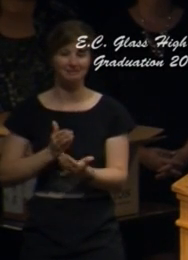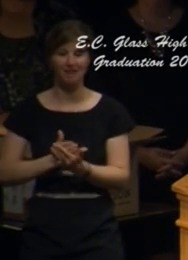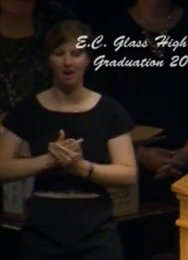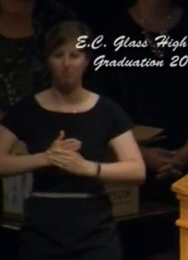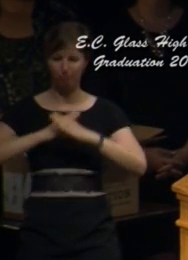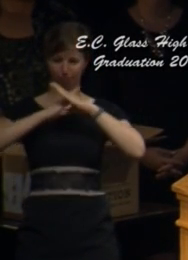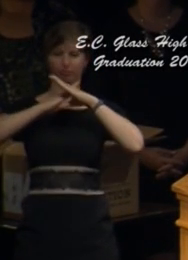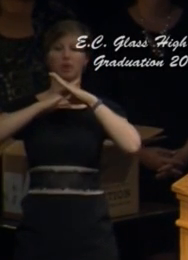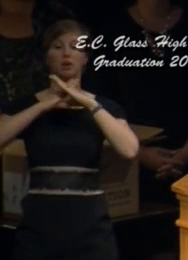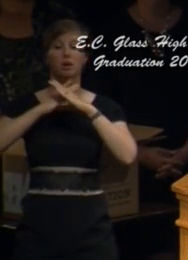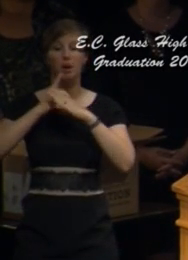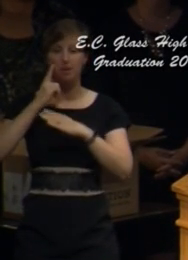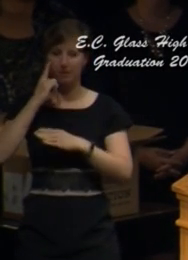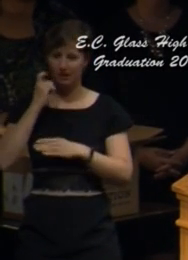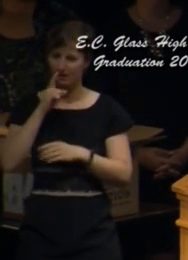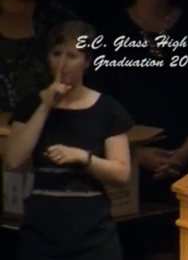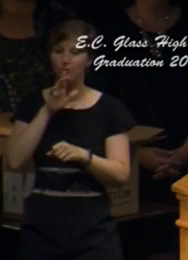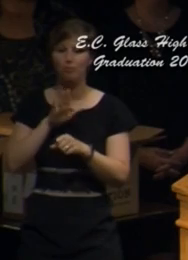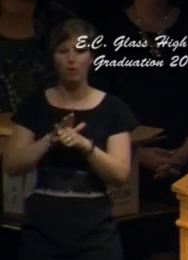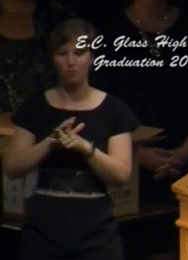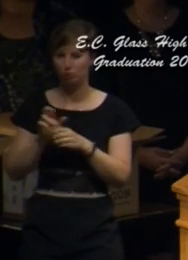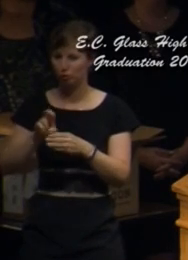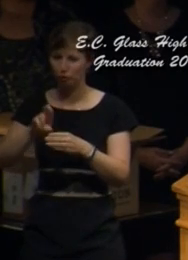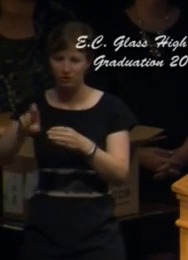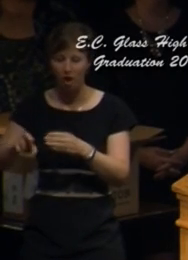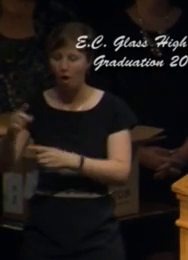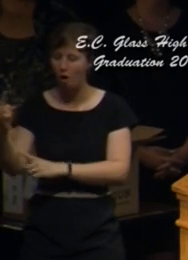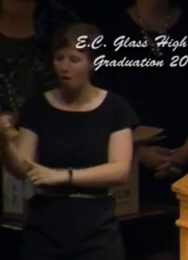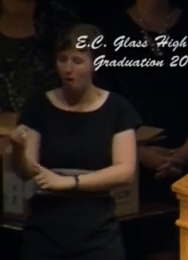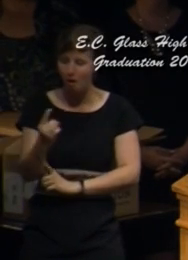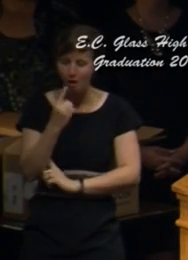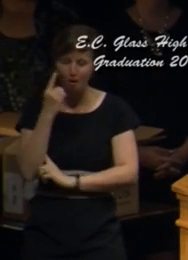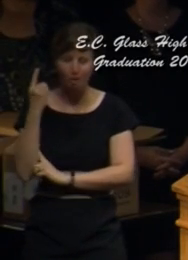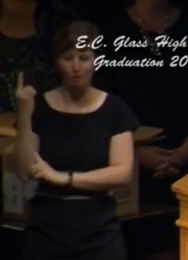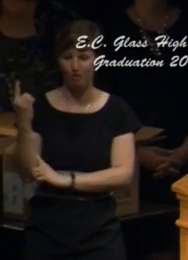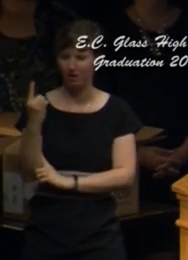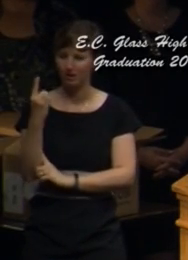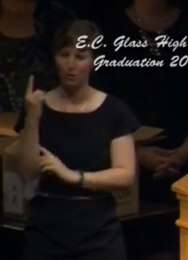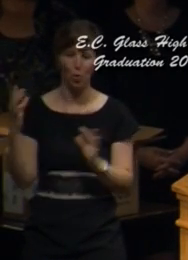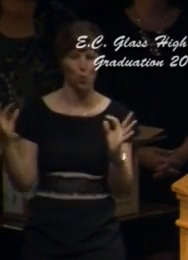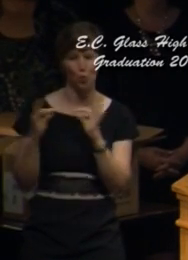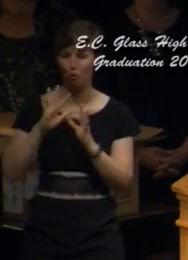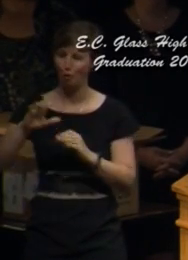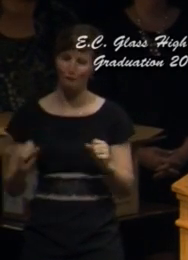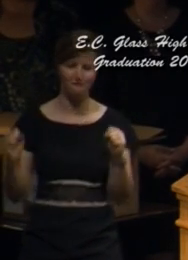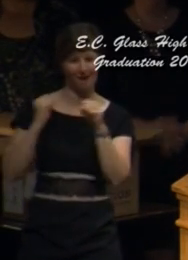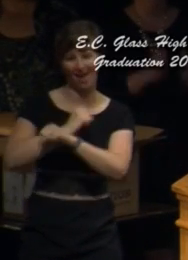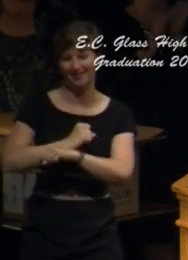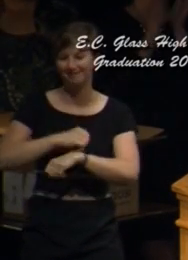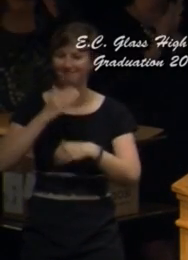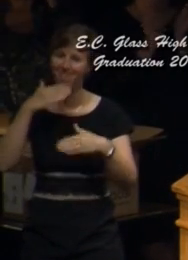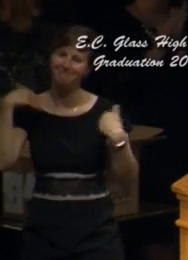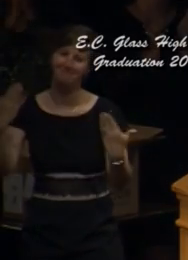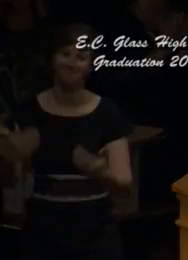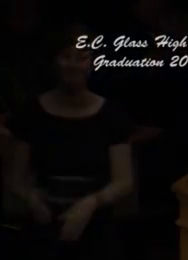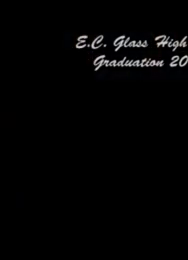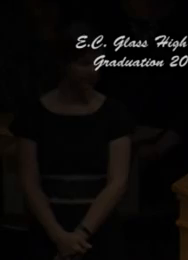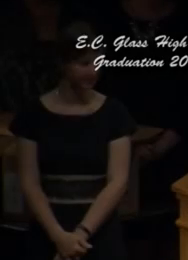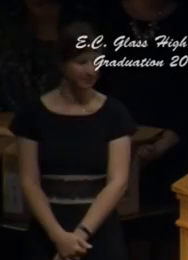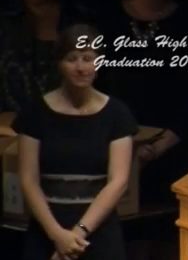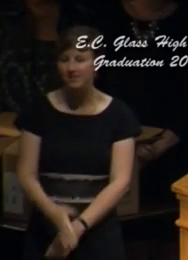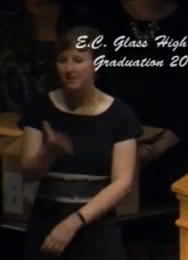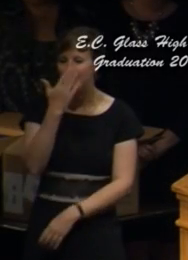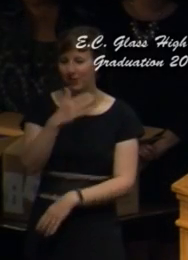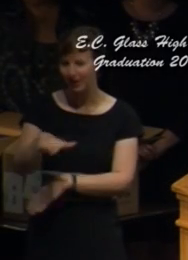promise the results will always, always be worth the fight. Thank you.